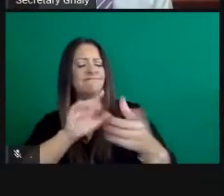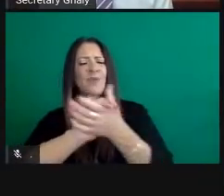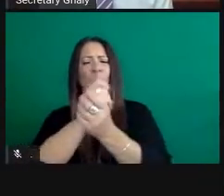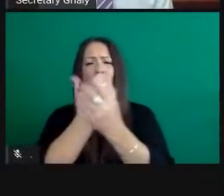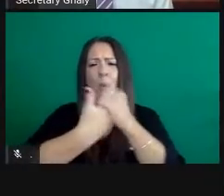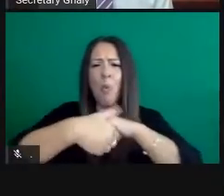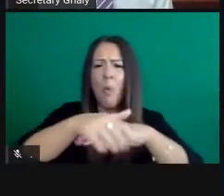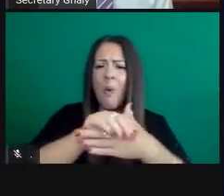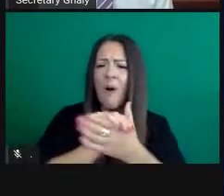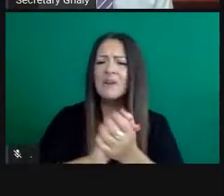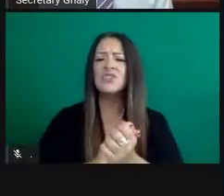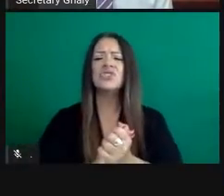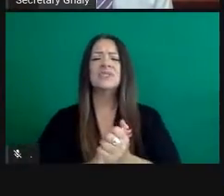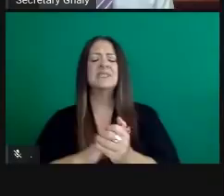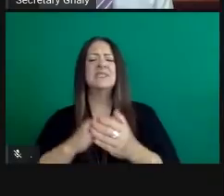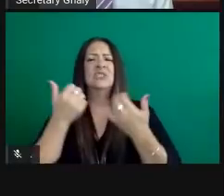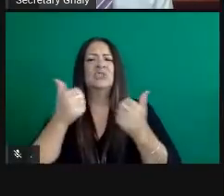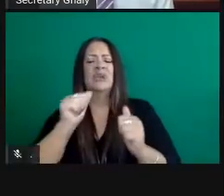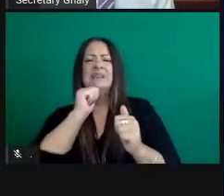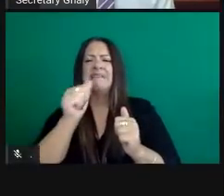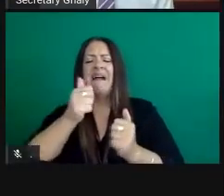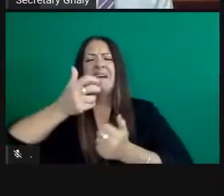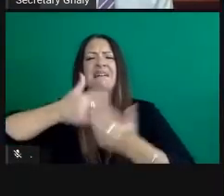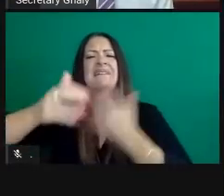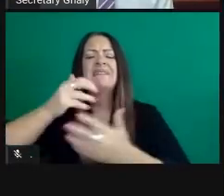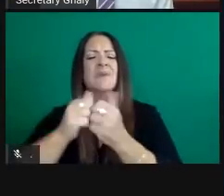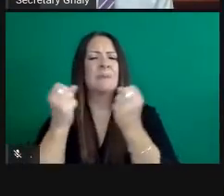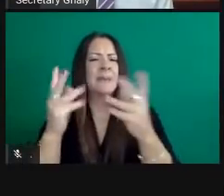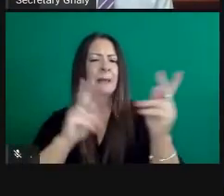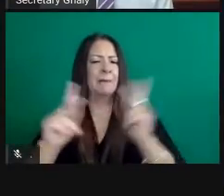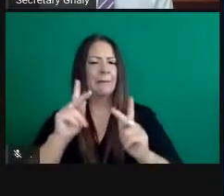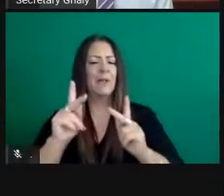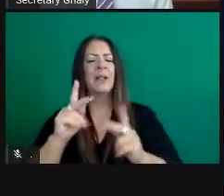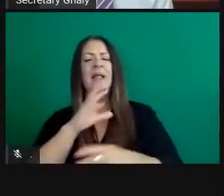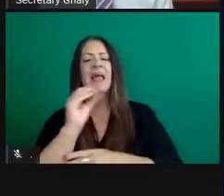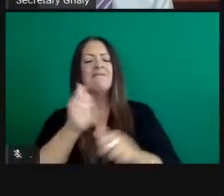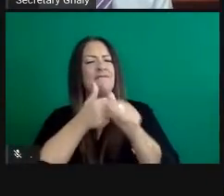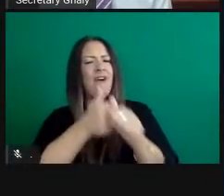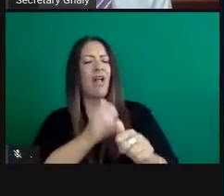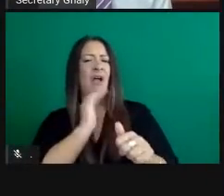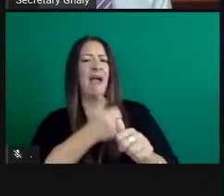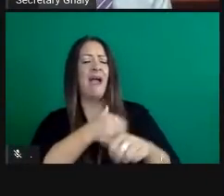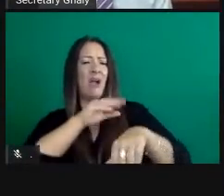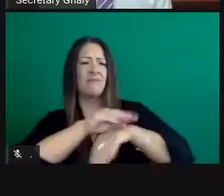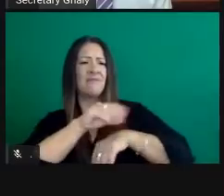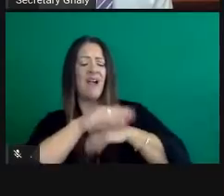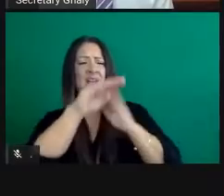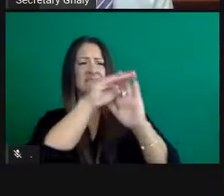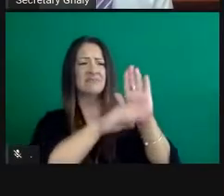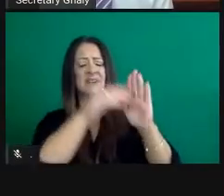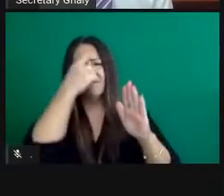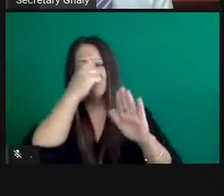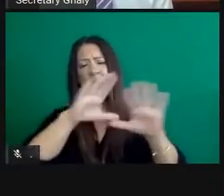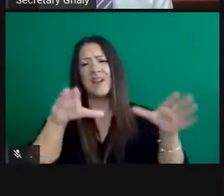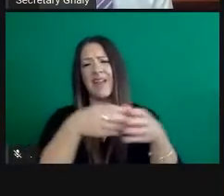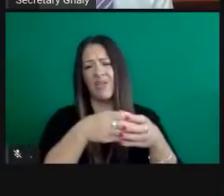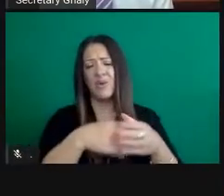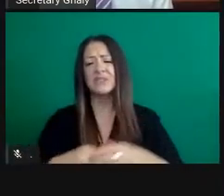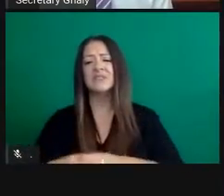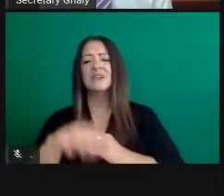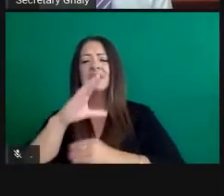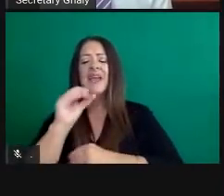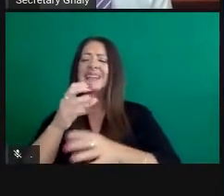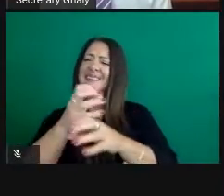hands, minimizing mixing, and following our small gathering guidance, and then getting your flu shot. I know a number